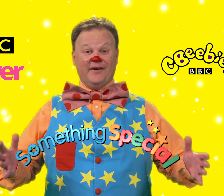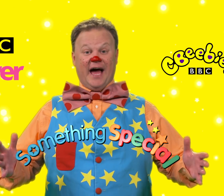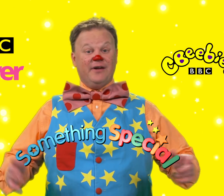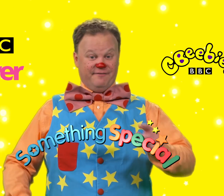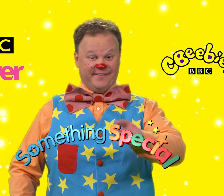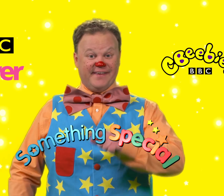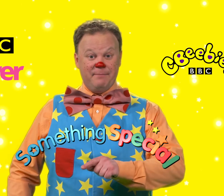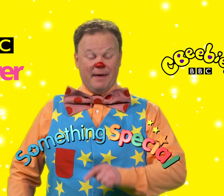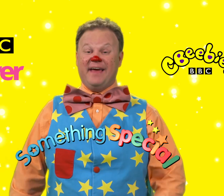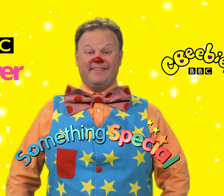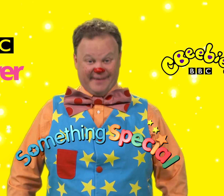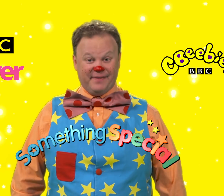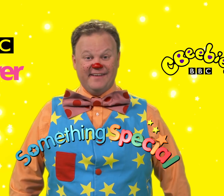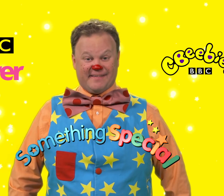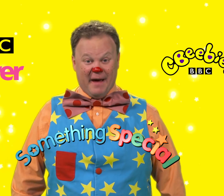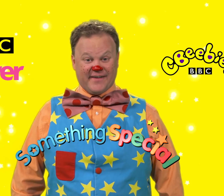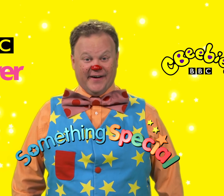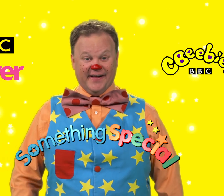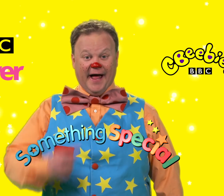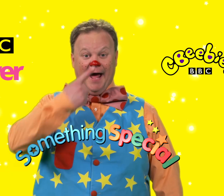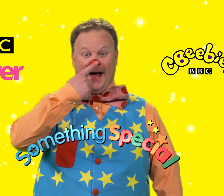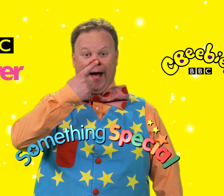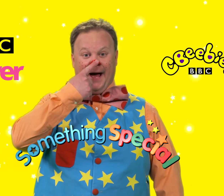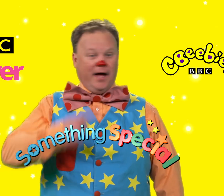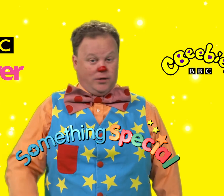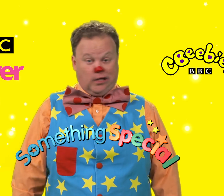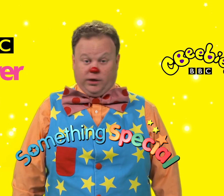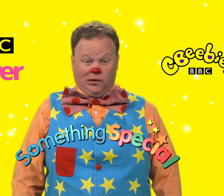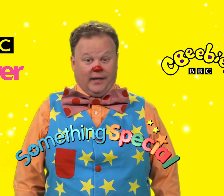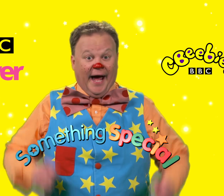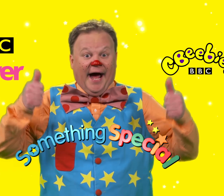and look out for CBBS Something Special.